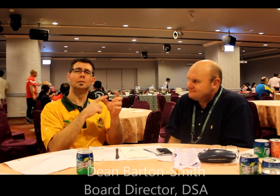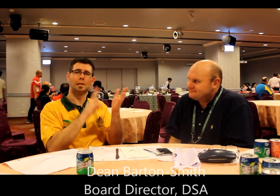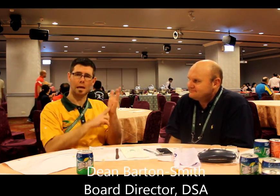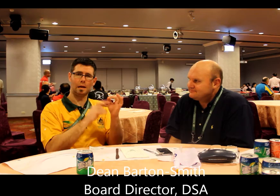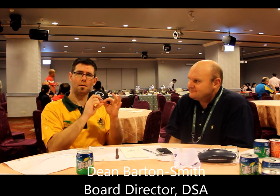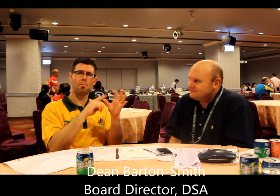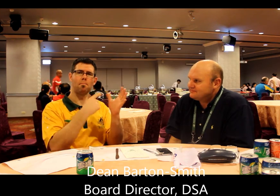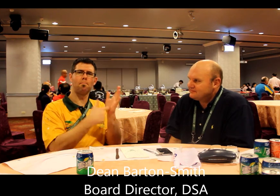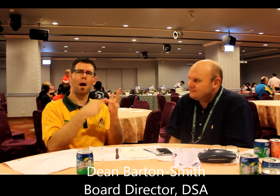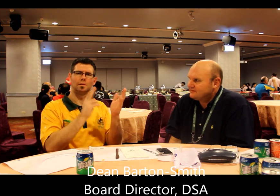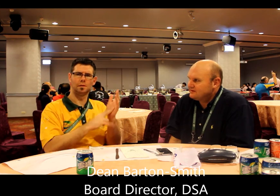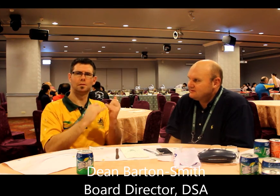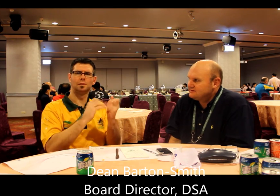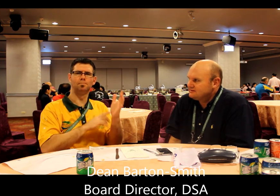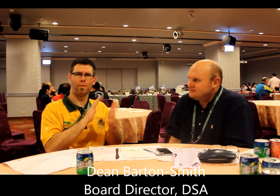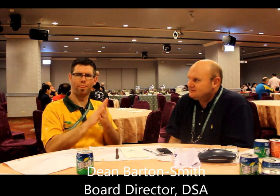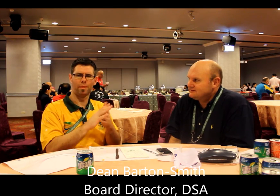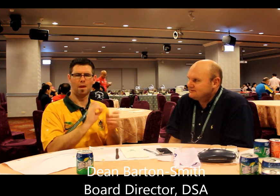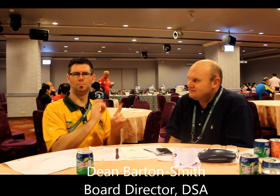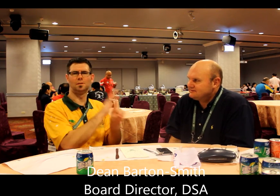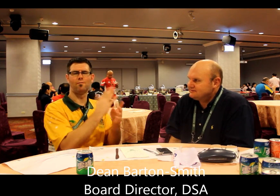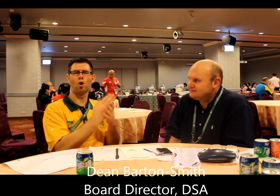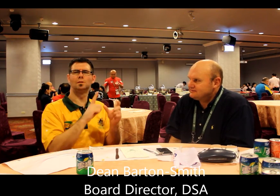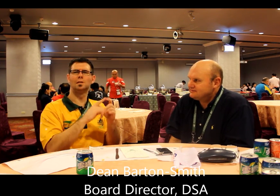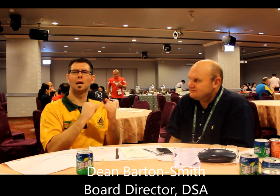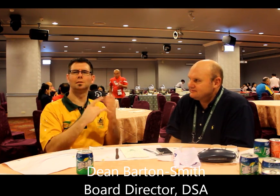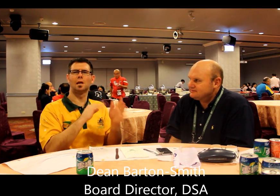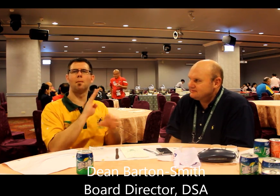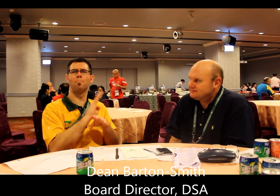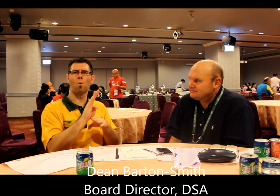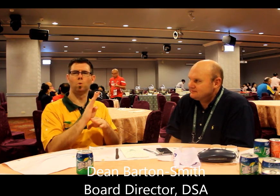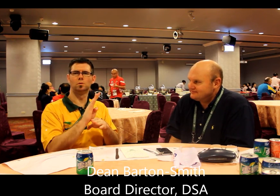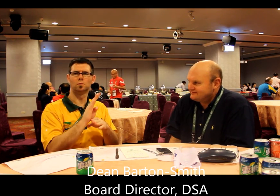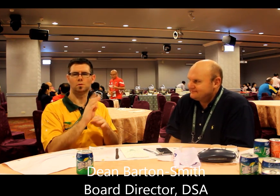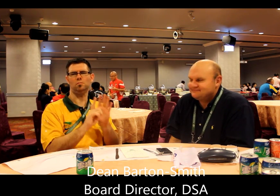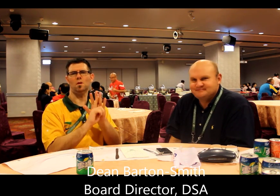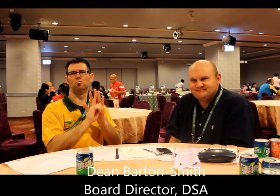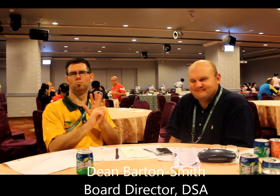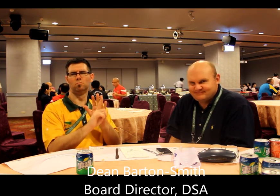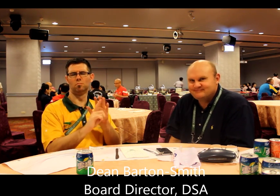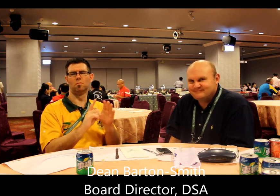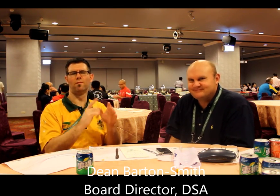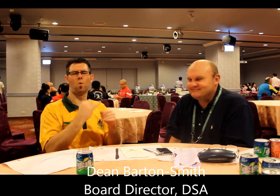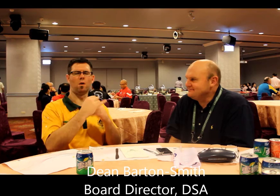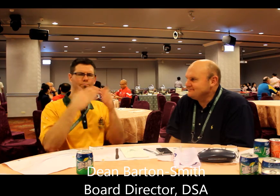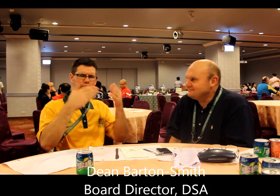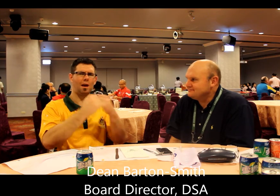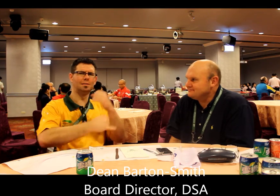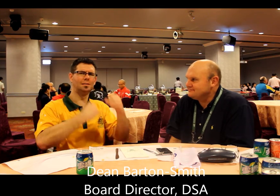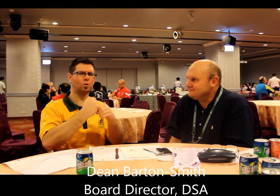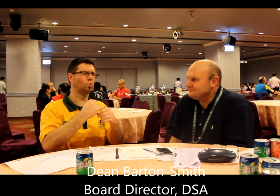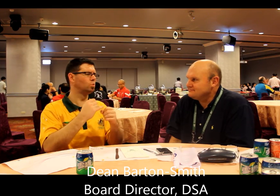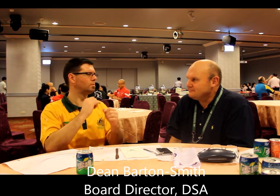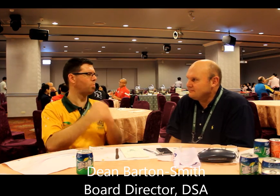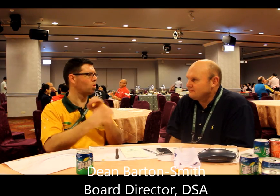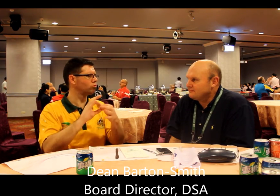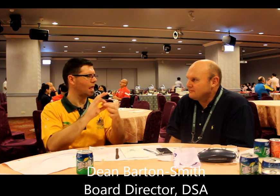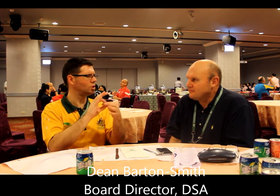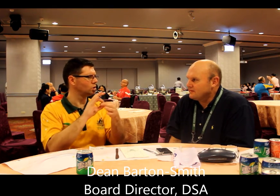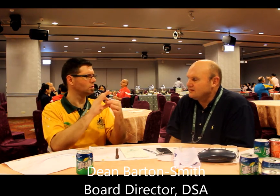here we have Dean Barton-Smith. So he's actually on the DSA board and representing DSA with the international